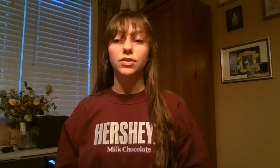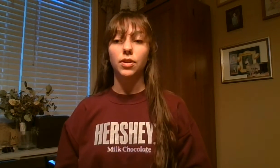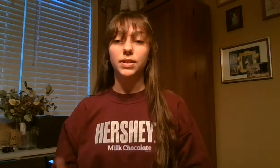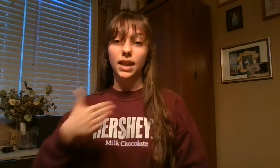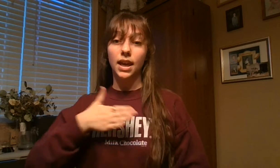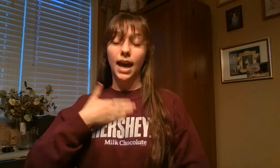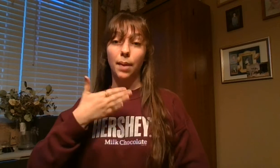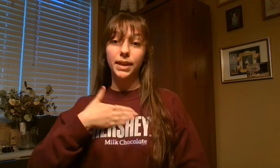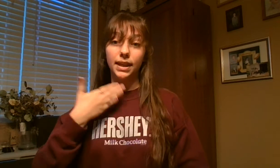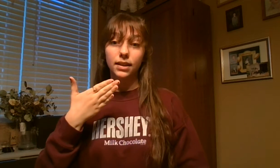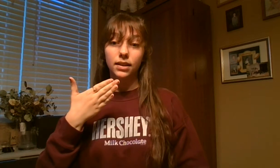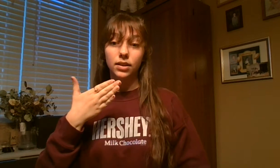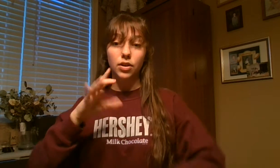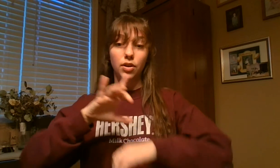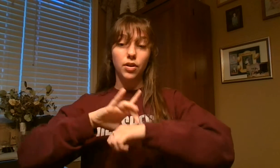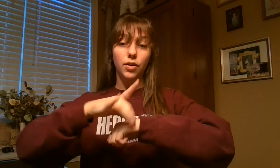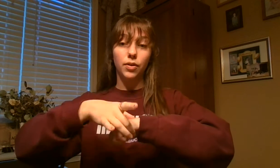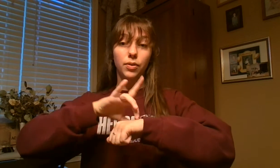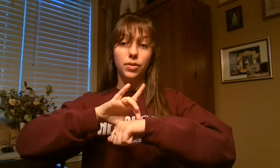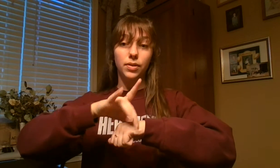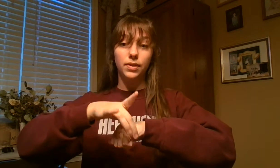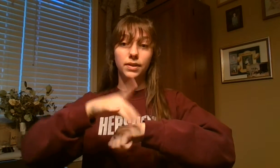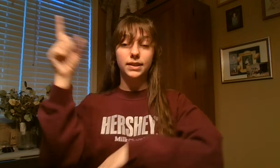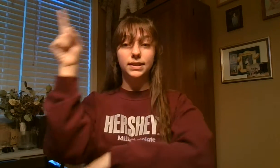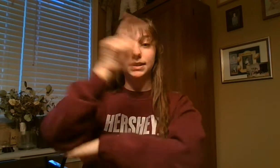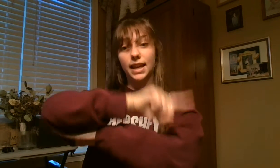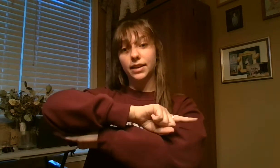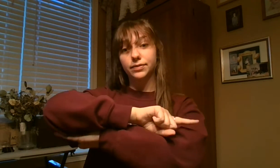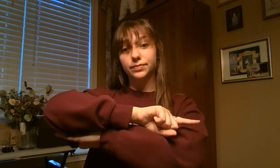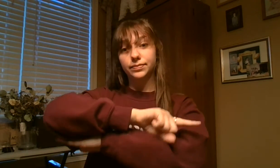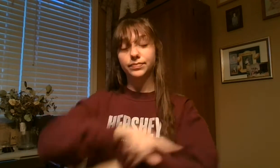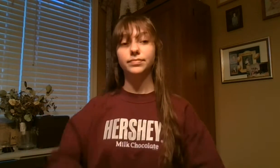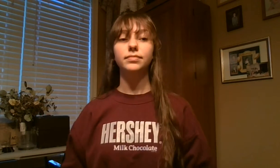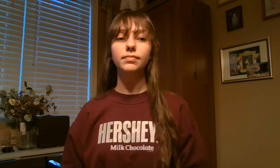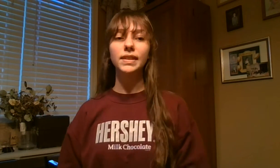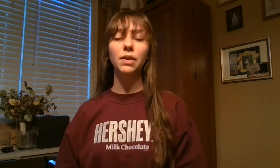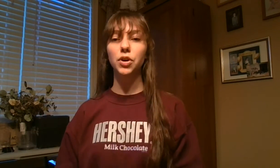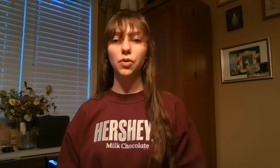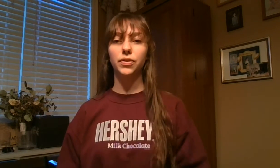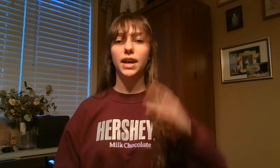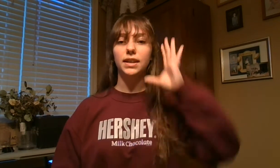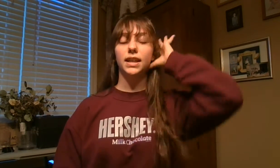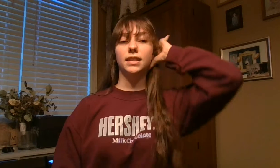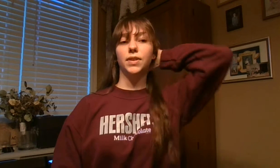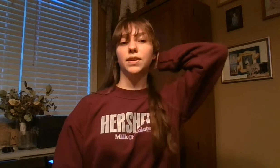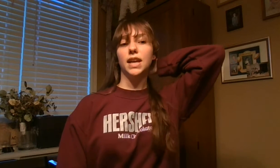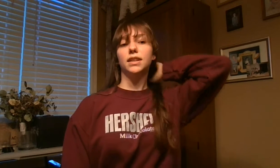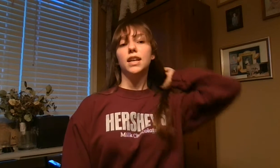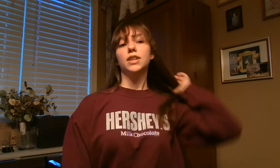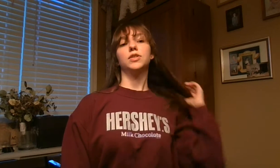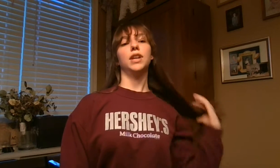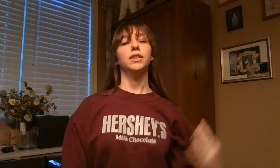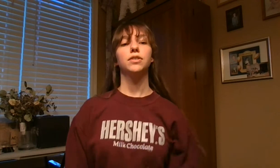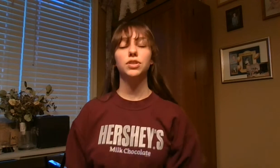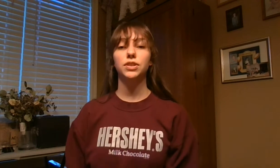So it's Happy Earth Day. We'll go over that again at the very end. So now here are just a